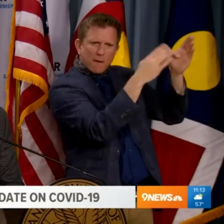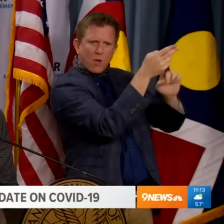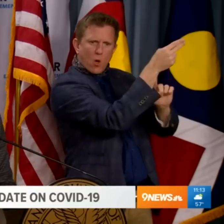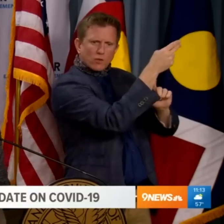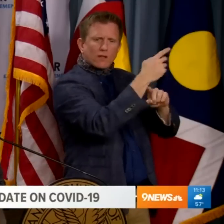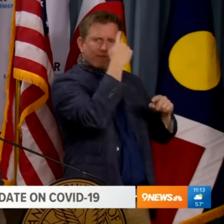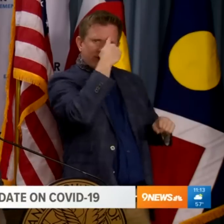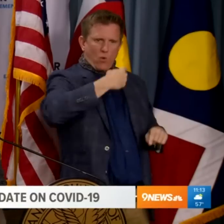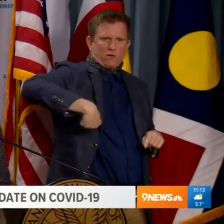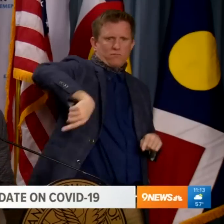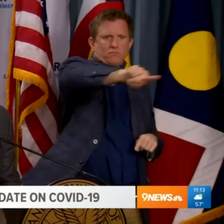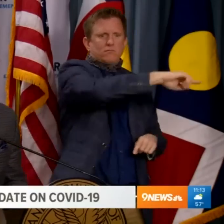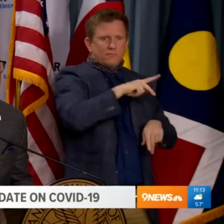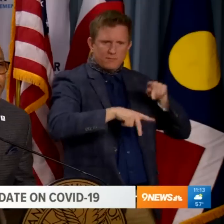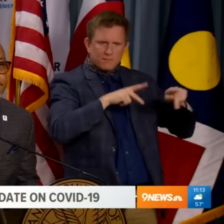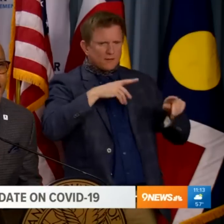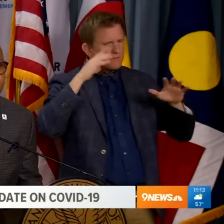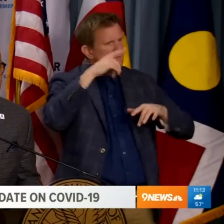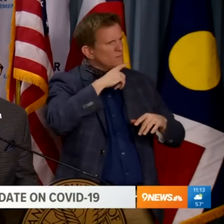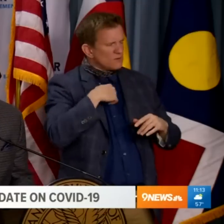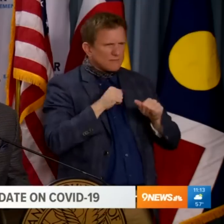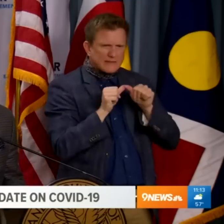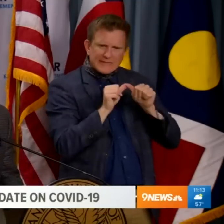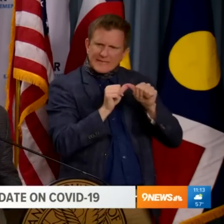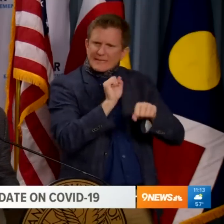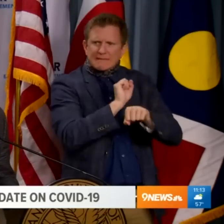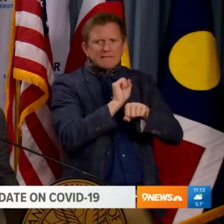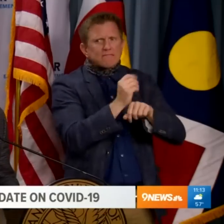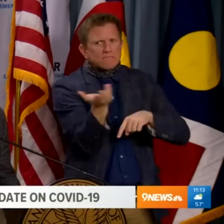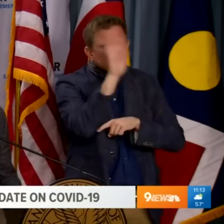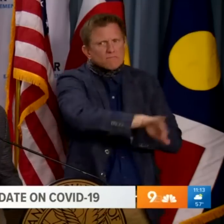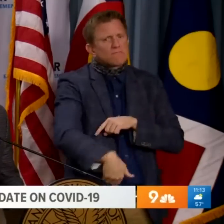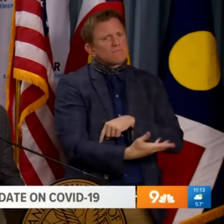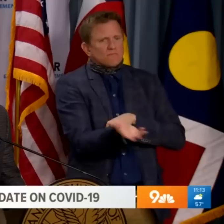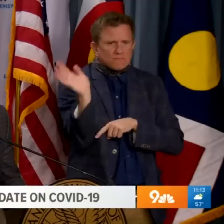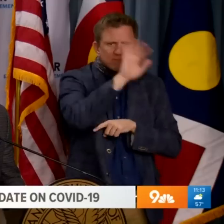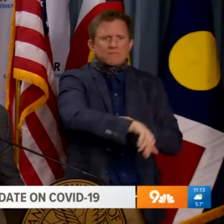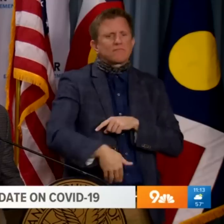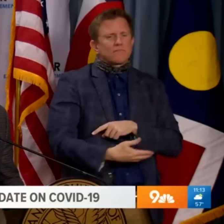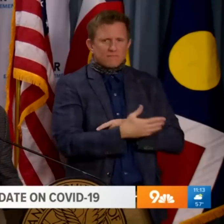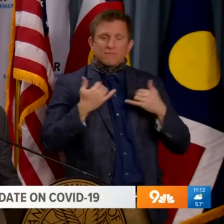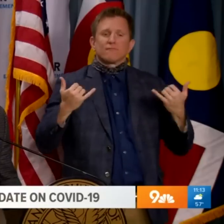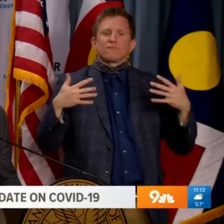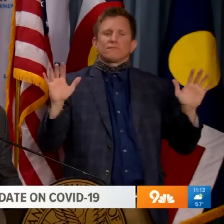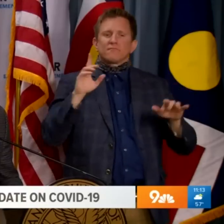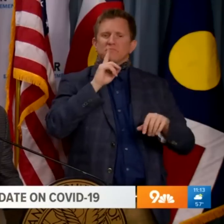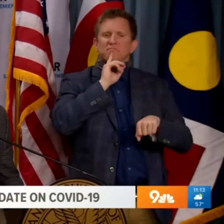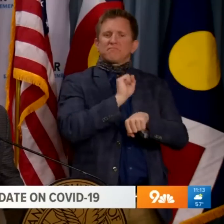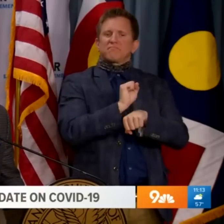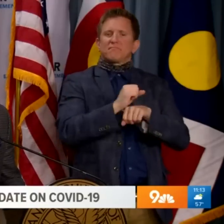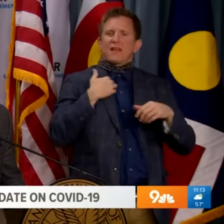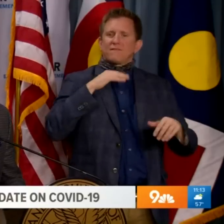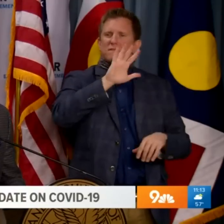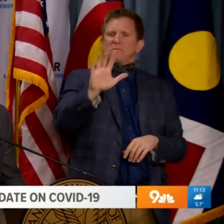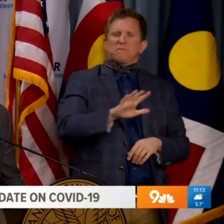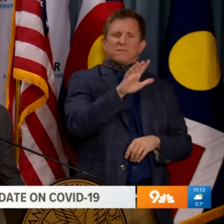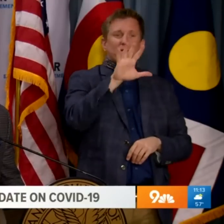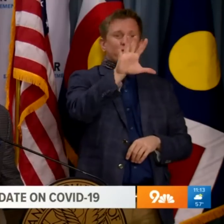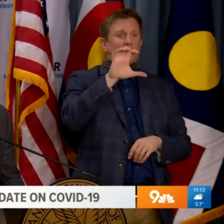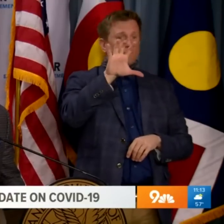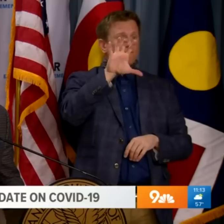also putting yourself in the line of this virus. The governor and I have both made calls to our hotels